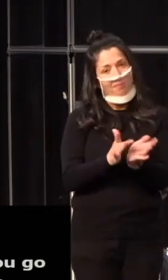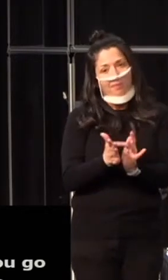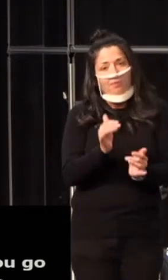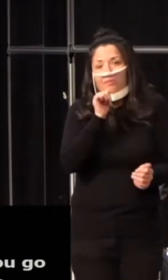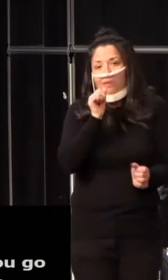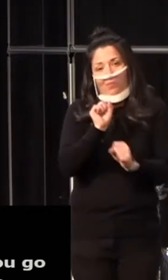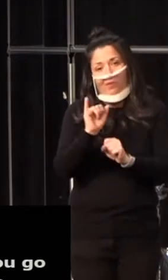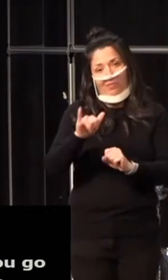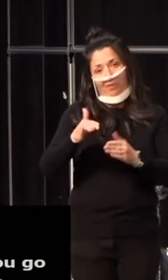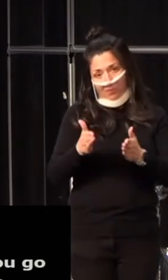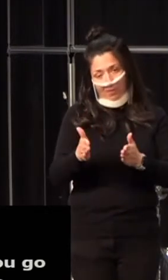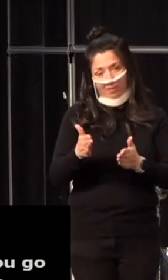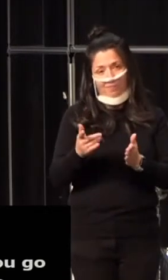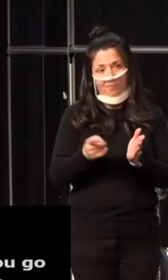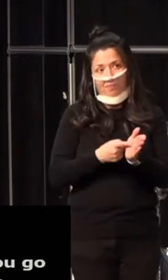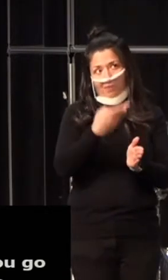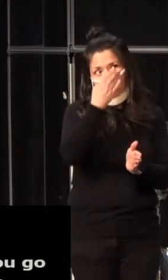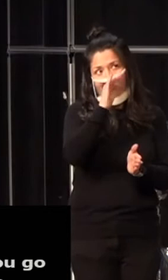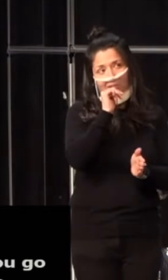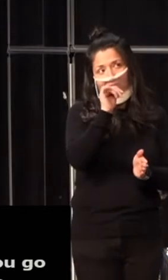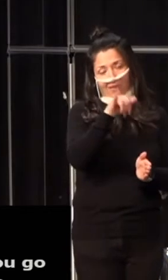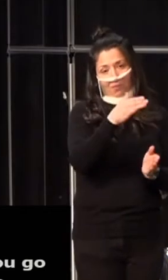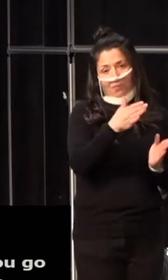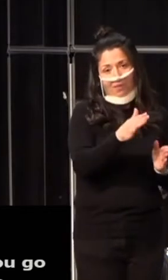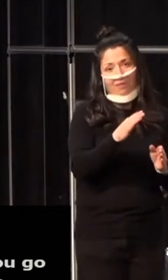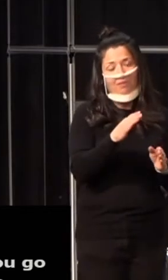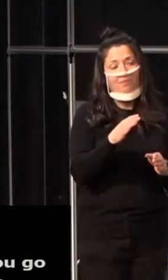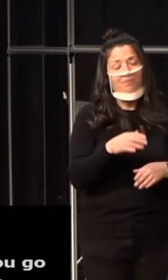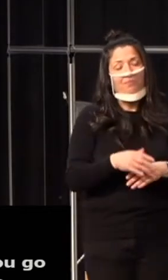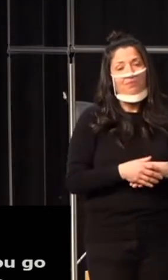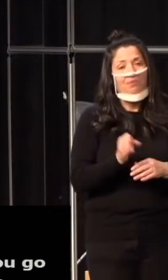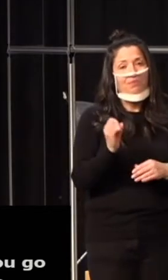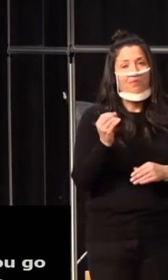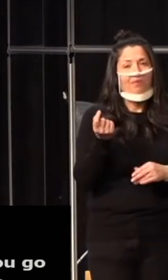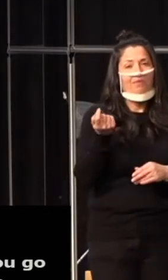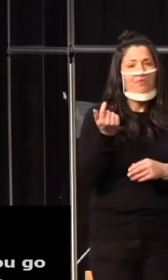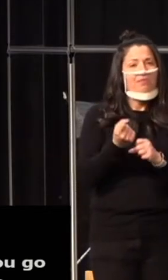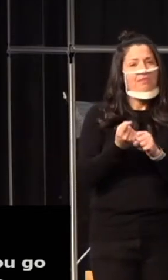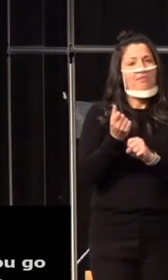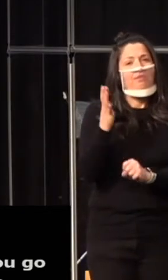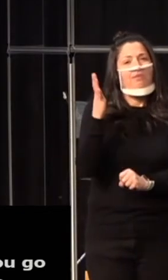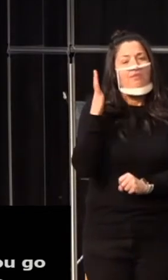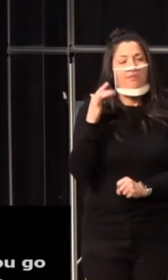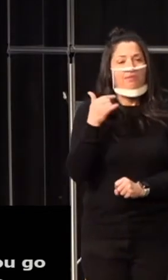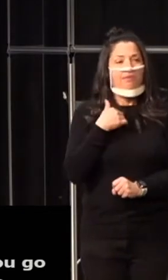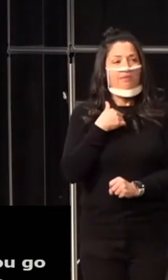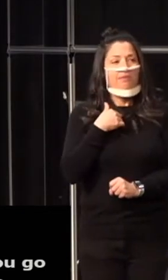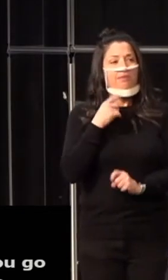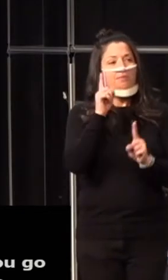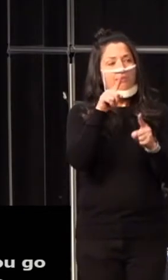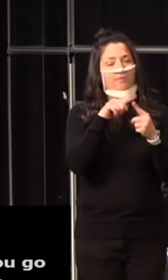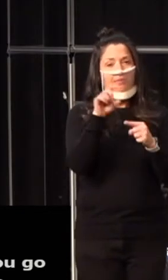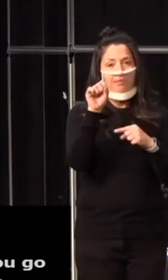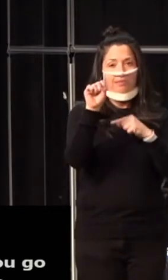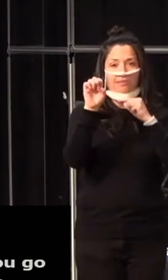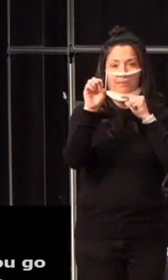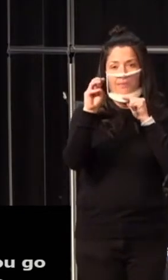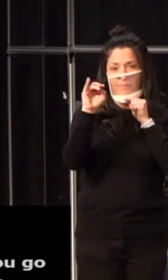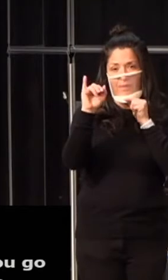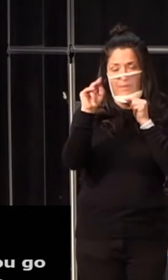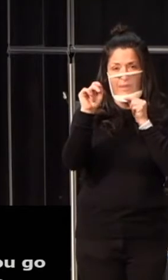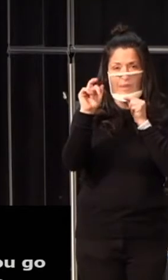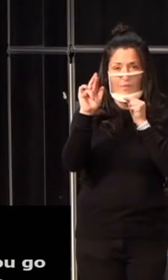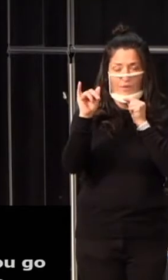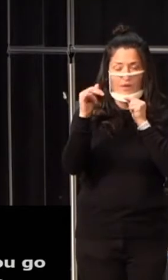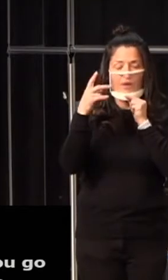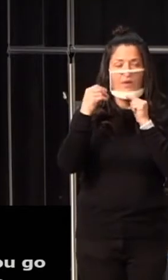that's not how God is. And so when I went to seminary years ago, one of the main things I came out of seminary with was, sometimes God